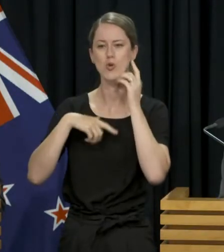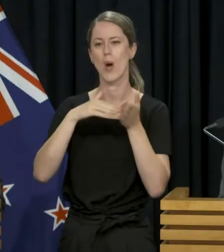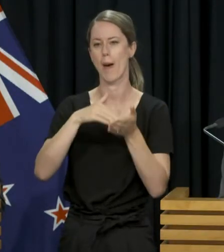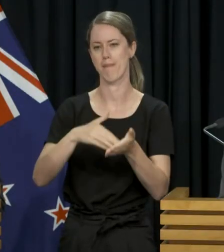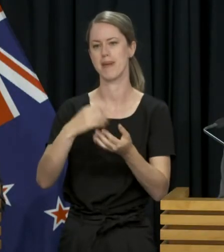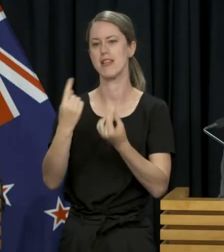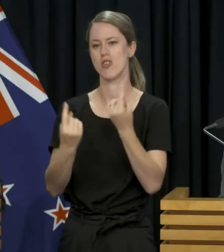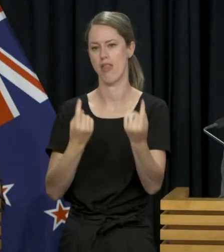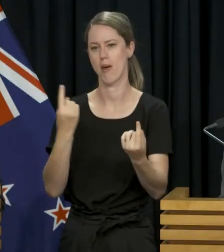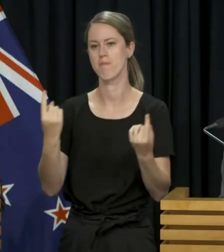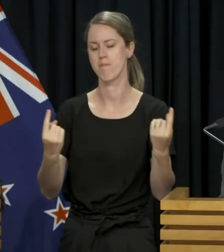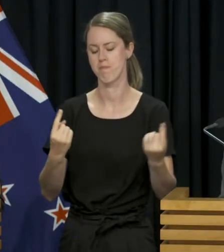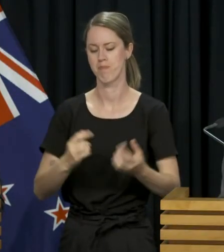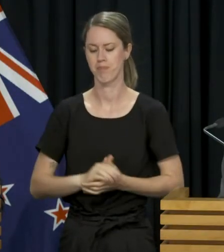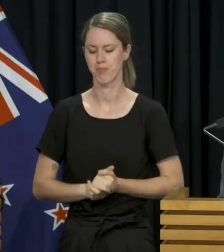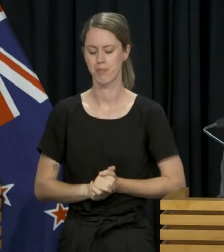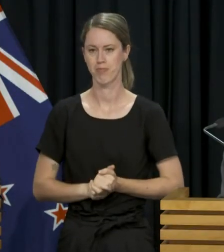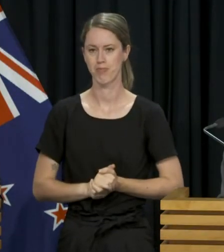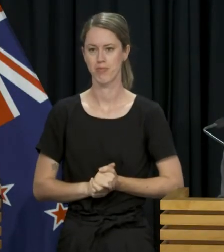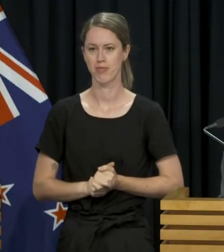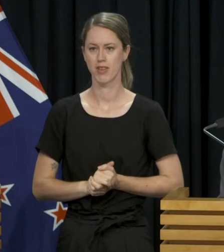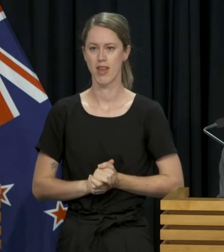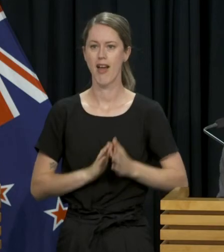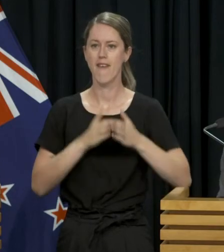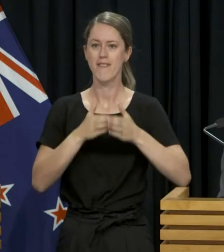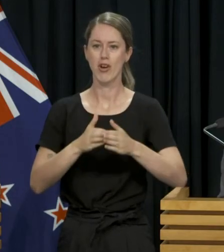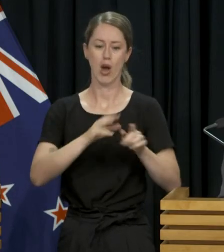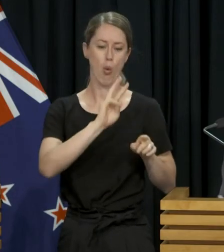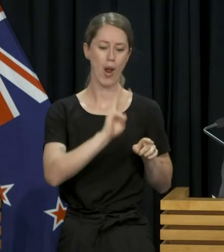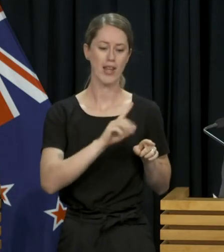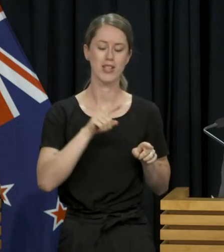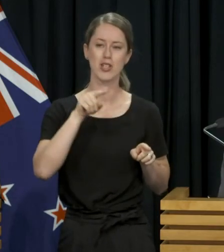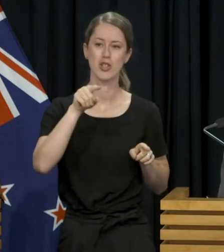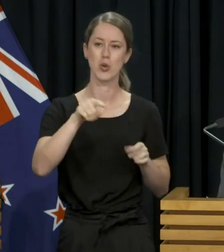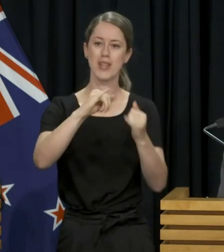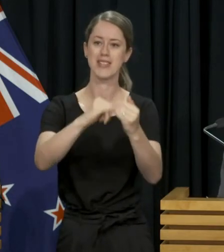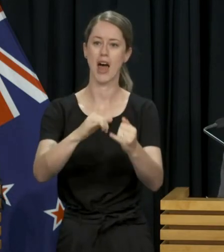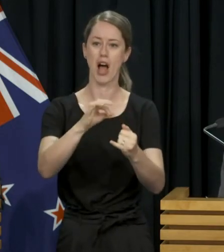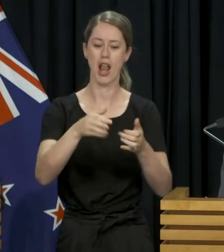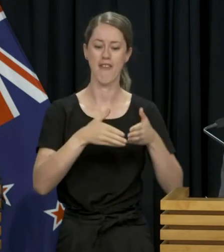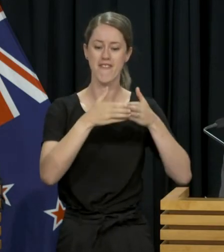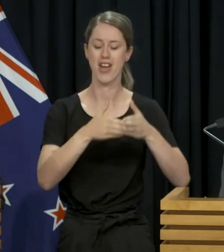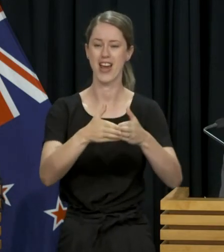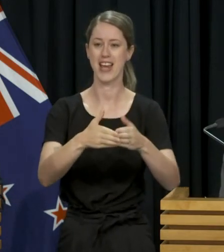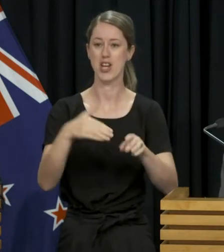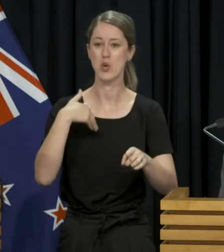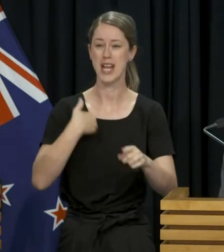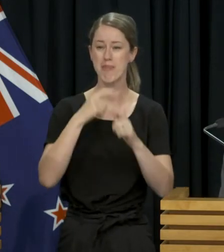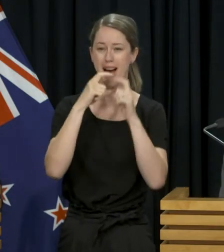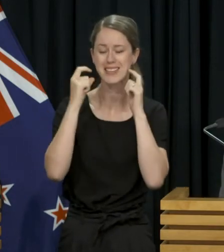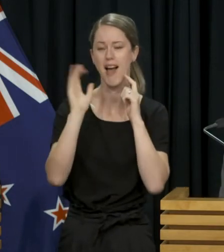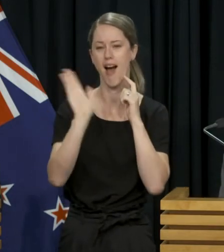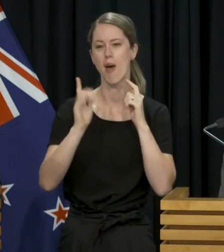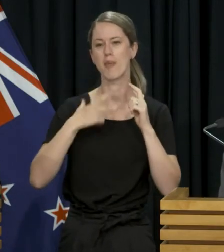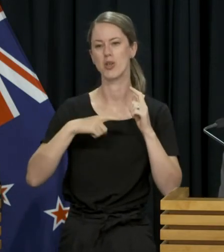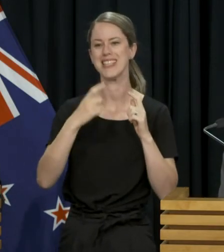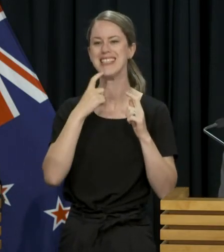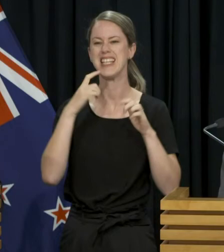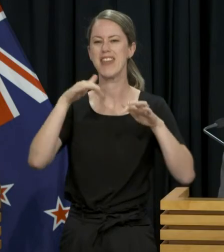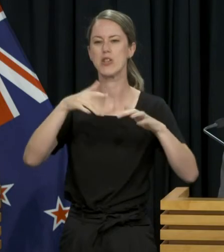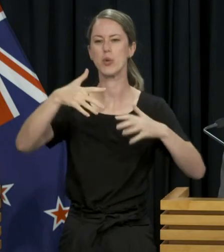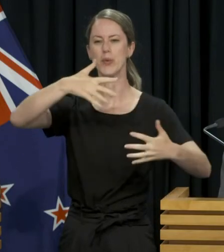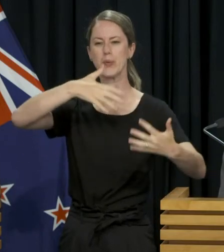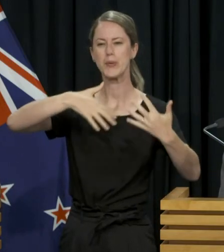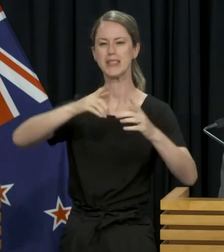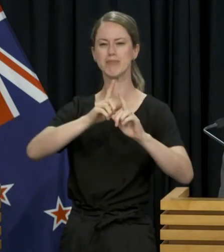public safety. The Cook Strait Ferry is an exception due to its size and the ability of people to maintain social